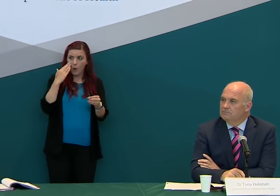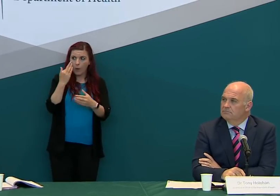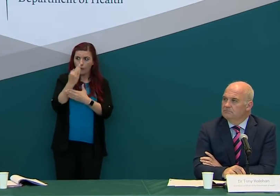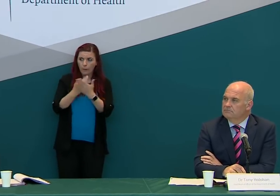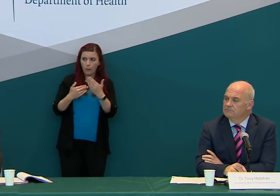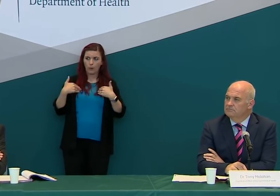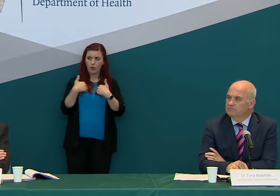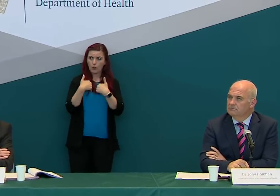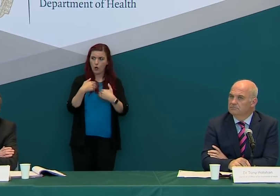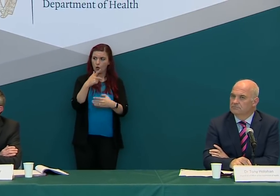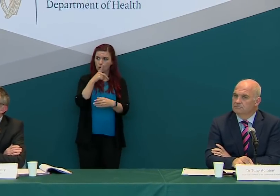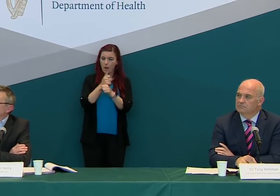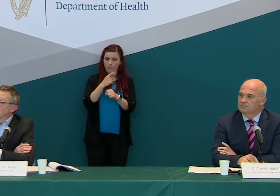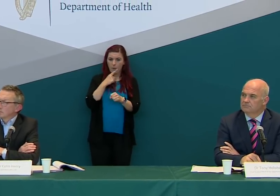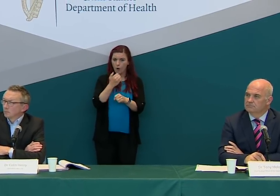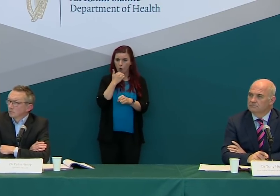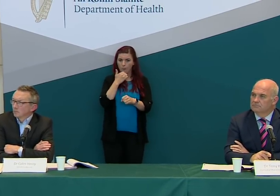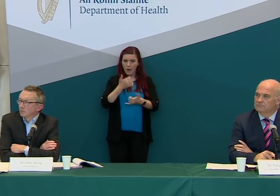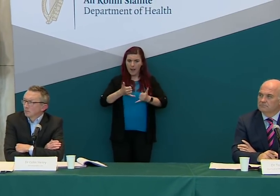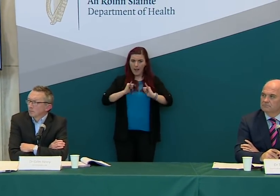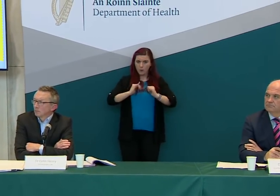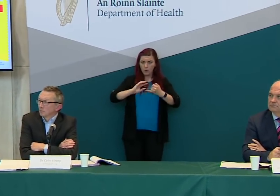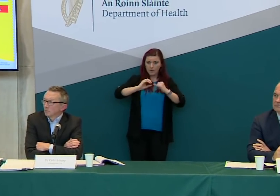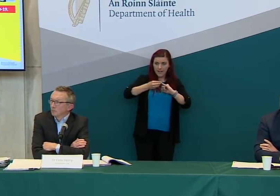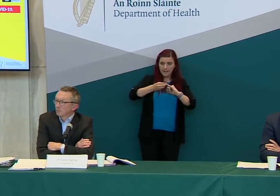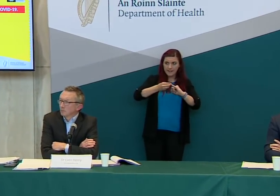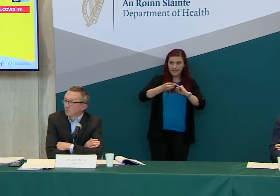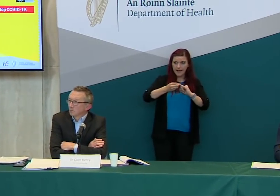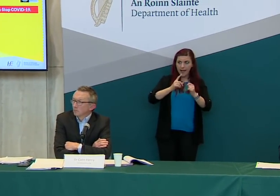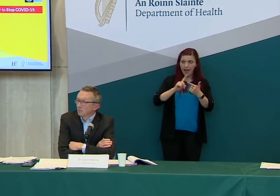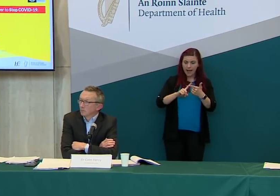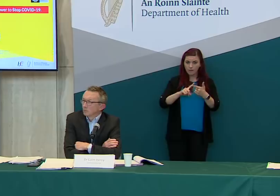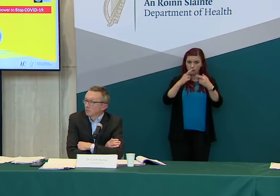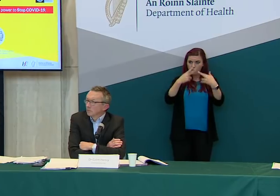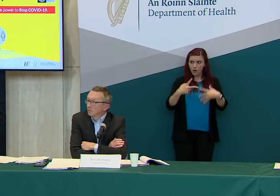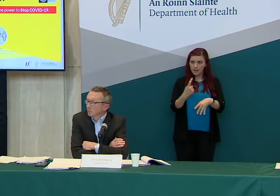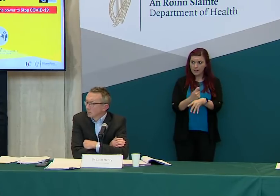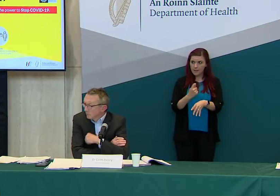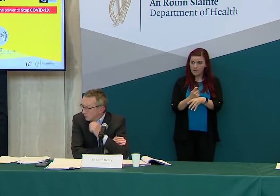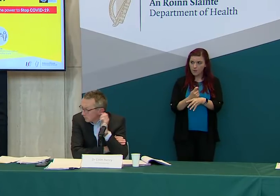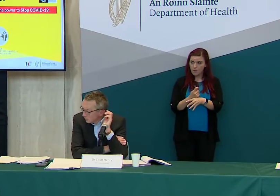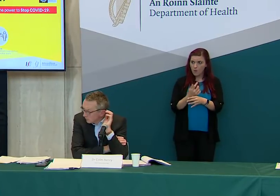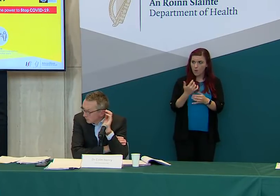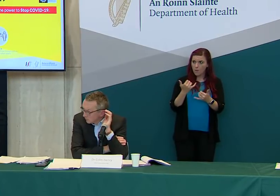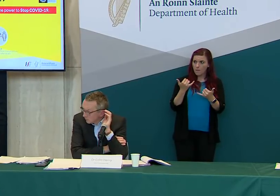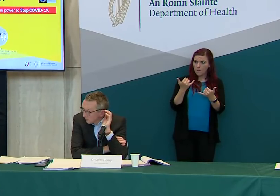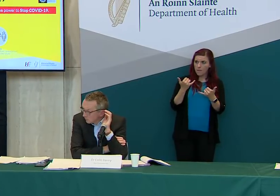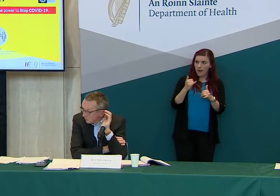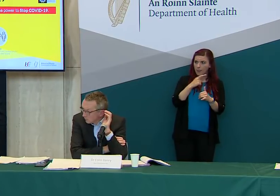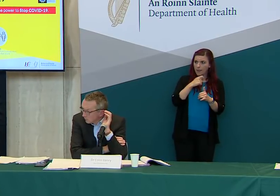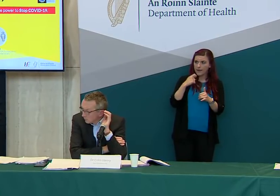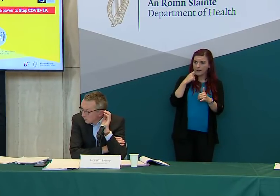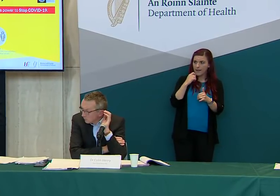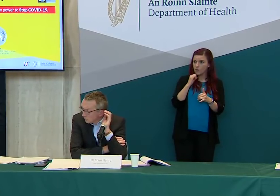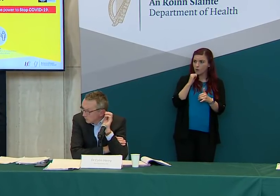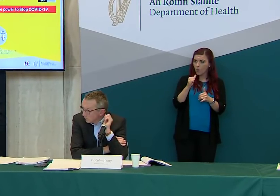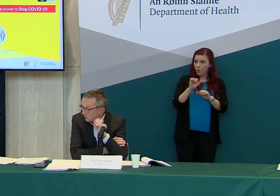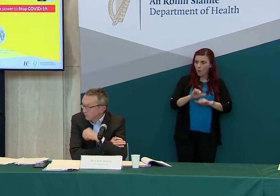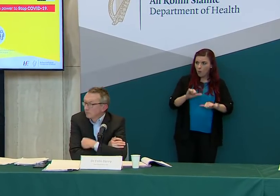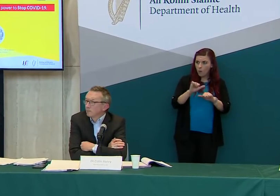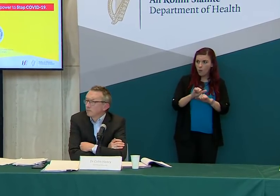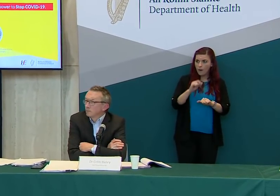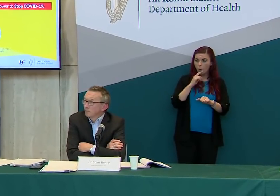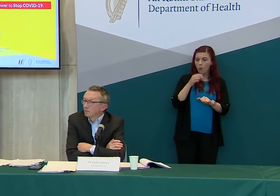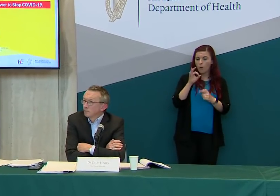concerns around the testing capacity and the testing capacity turnaround. Professor Paul Moyna of Minute has told us that there's no point in having 100,000 tests per week